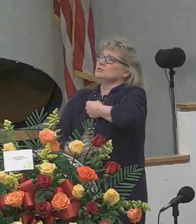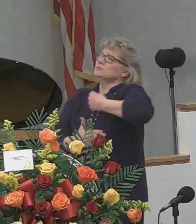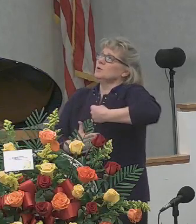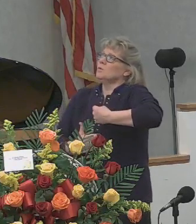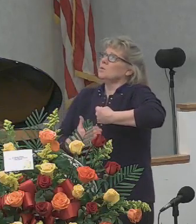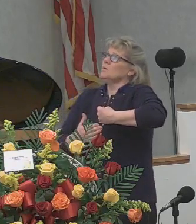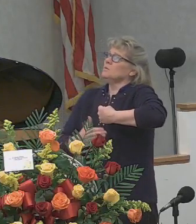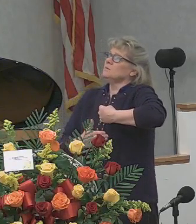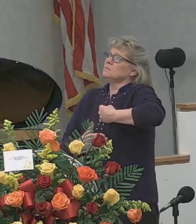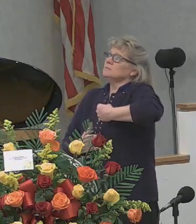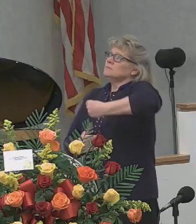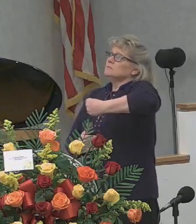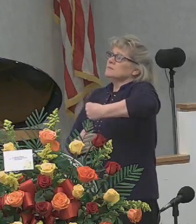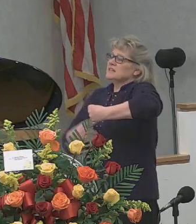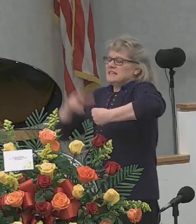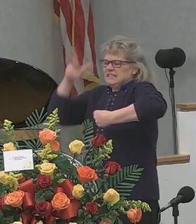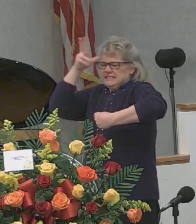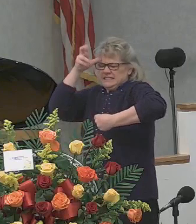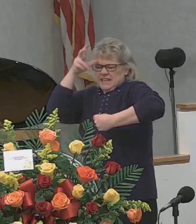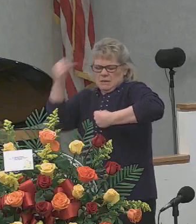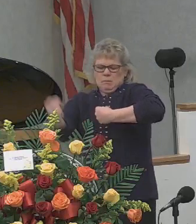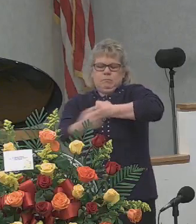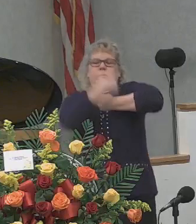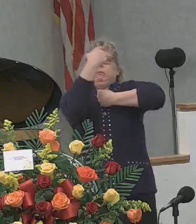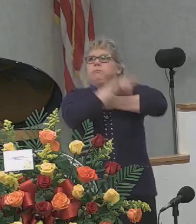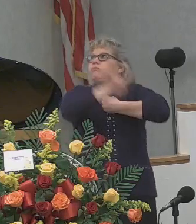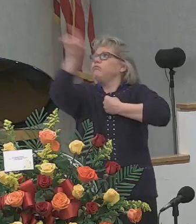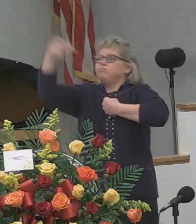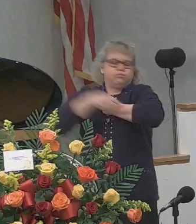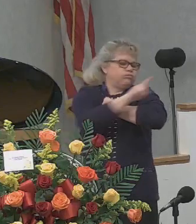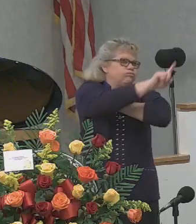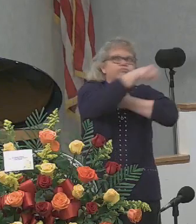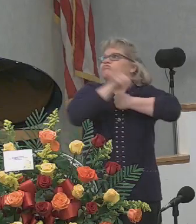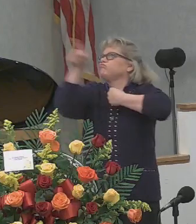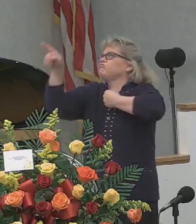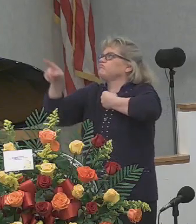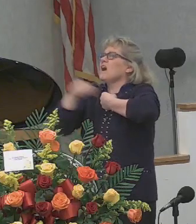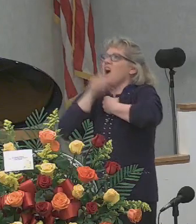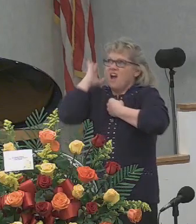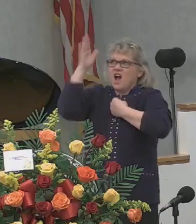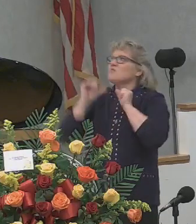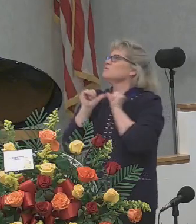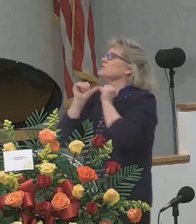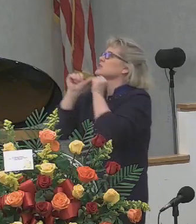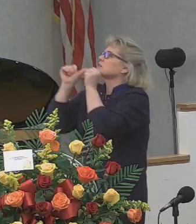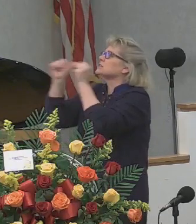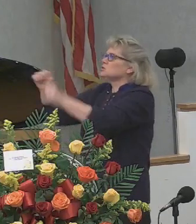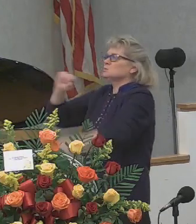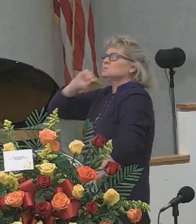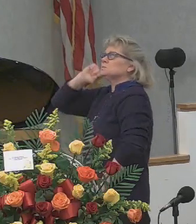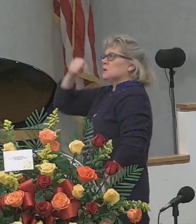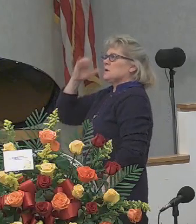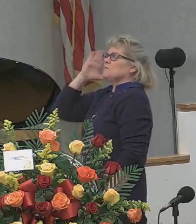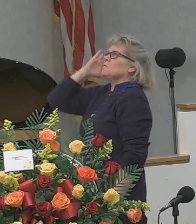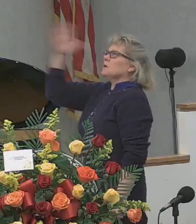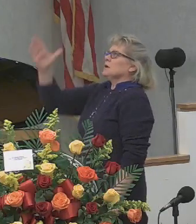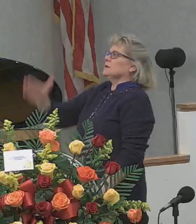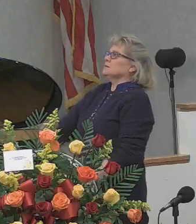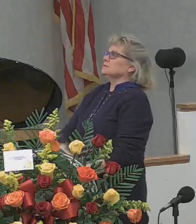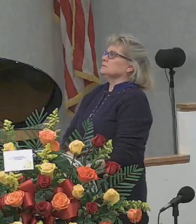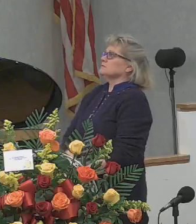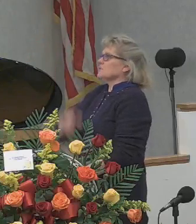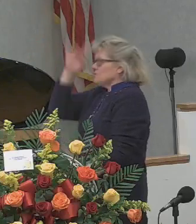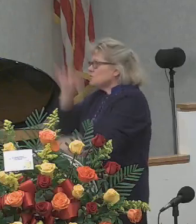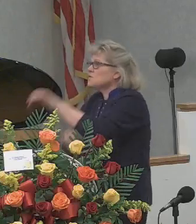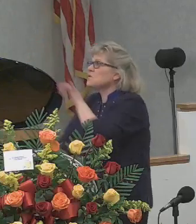clings. As Satan's darts at him are hurled, I will go on, this brave one sings.